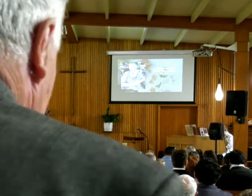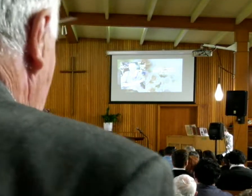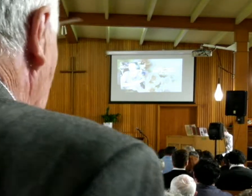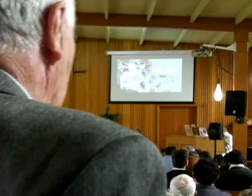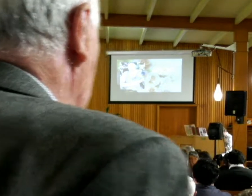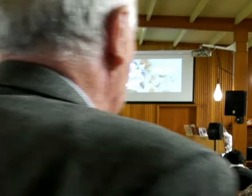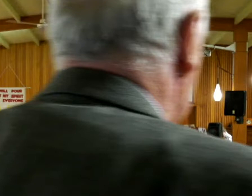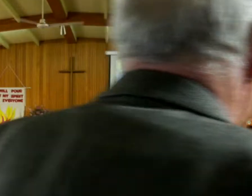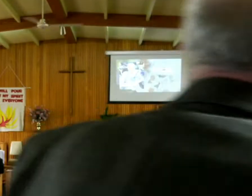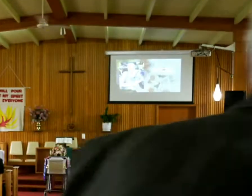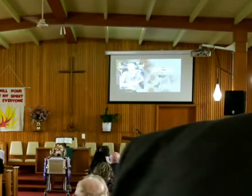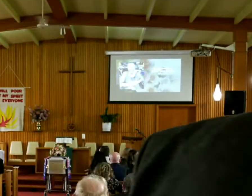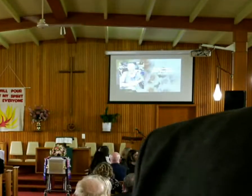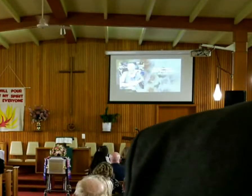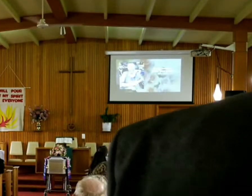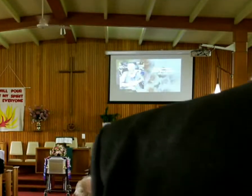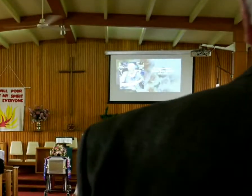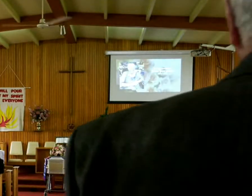other side.